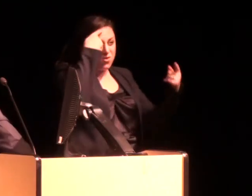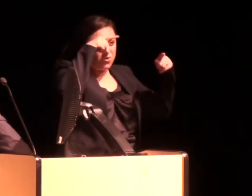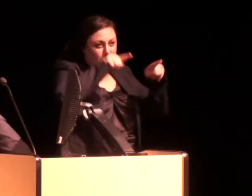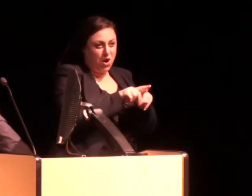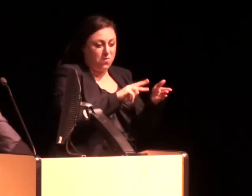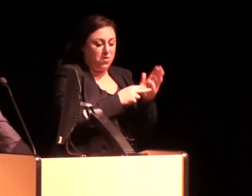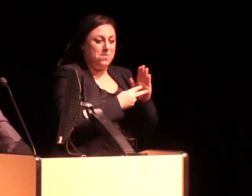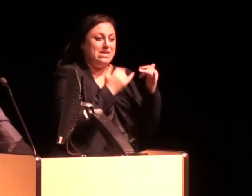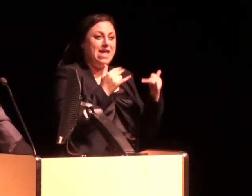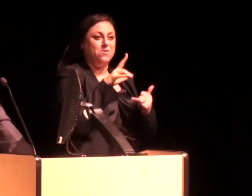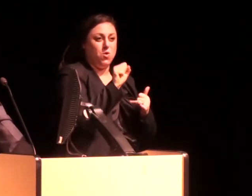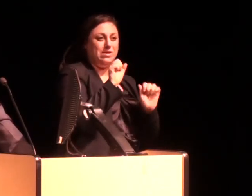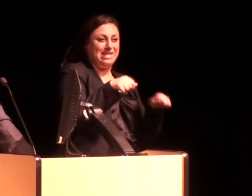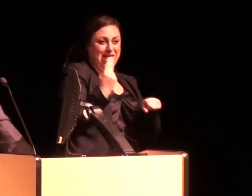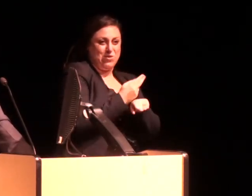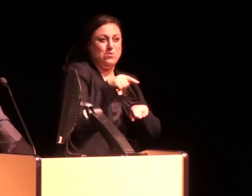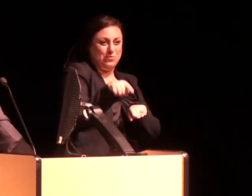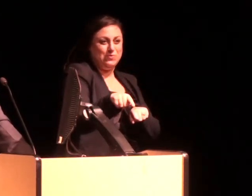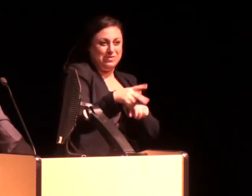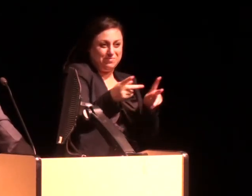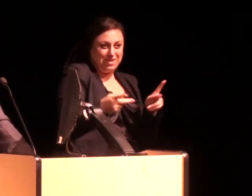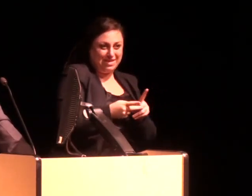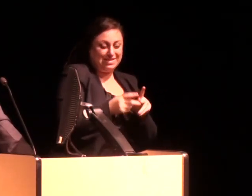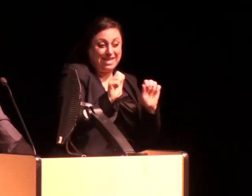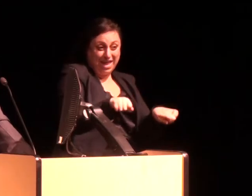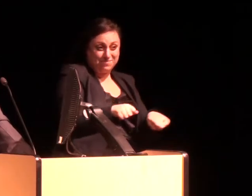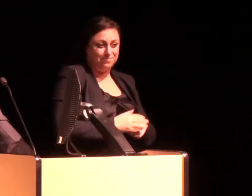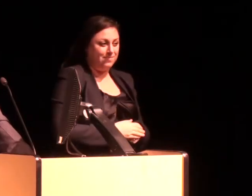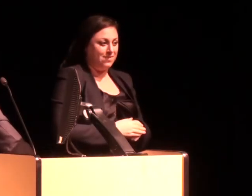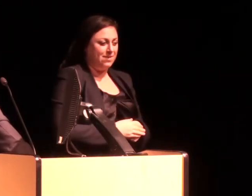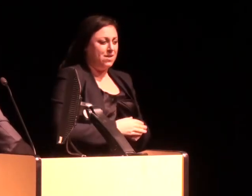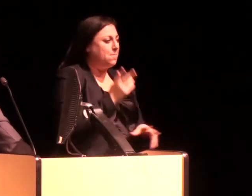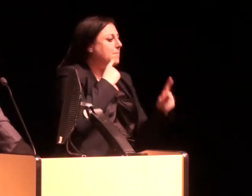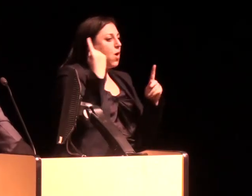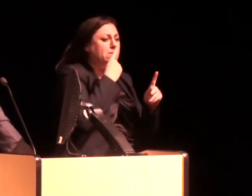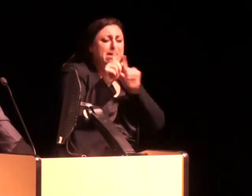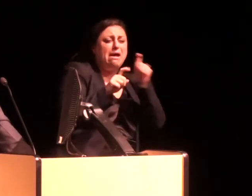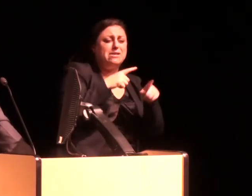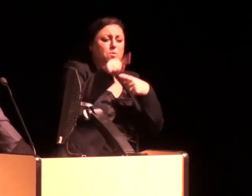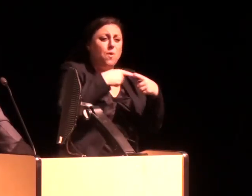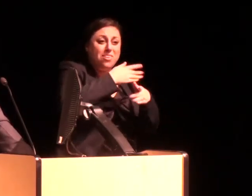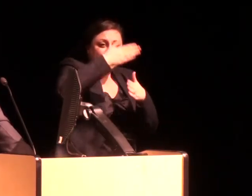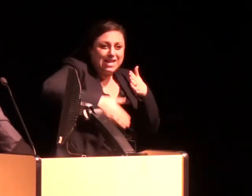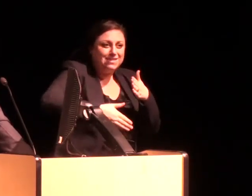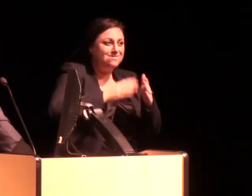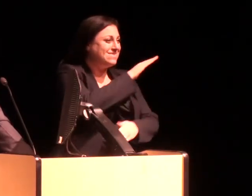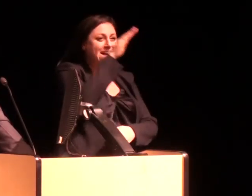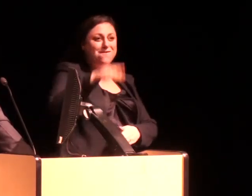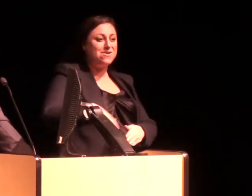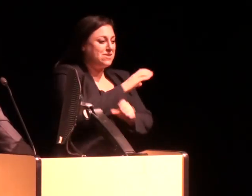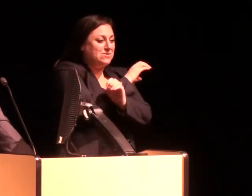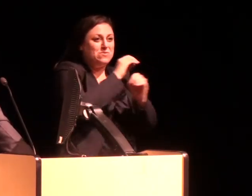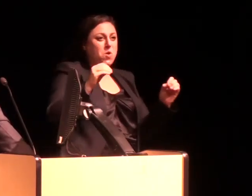of Guantanamo in perpetuity. So forever, everybody asks me, when this end? Never. Because unless the United